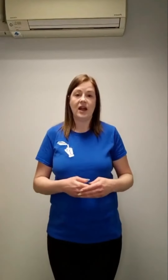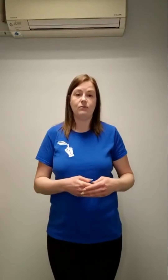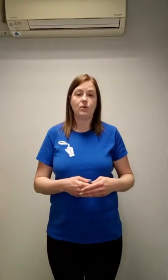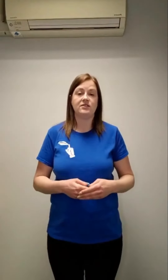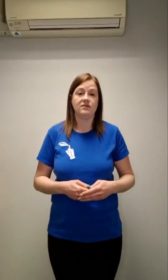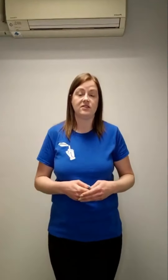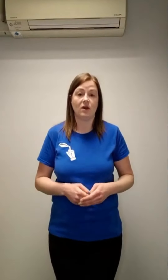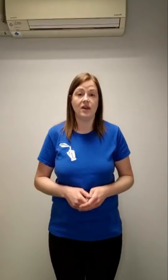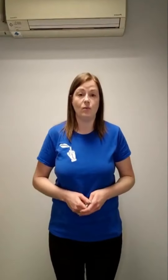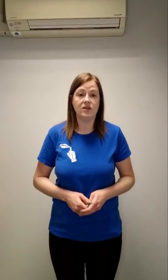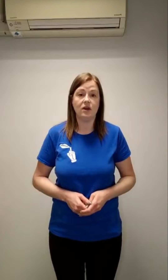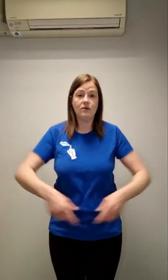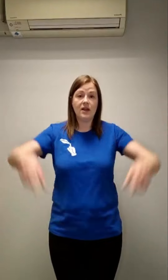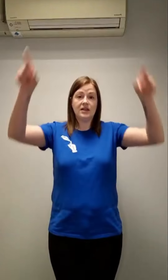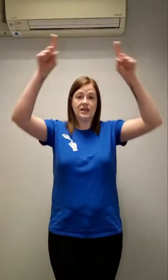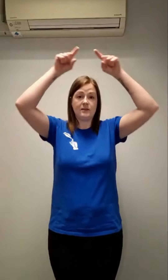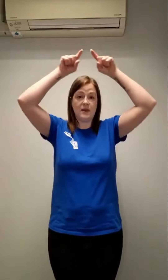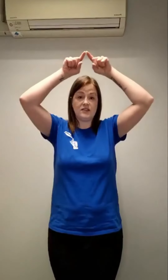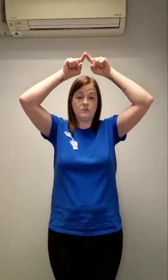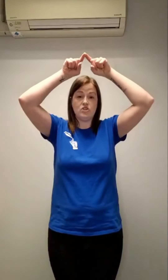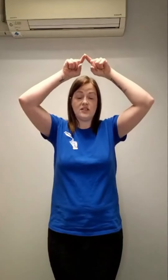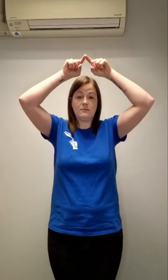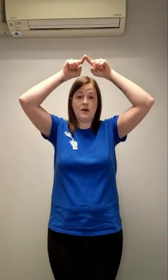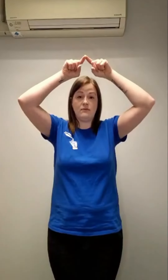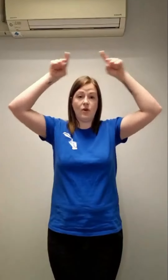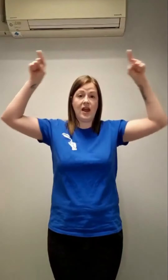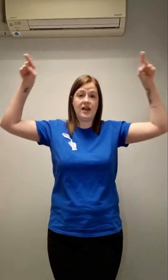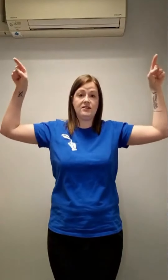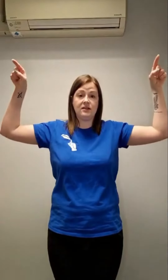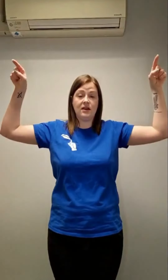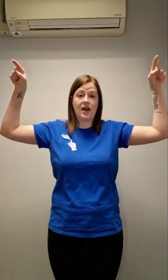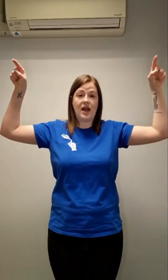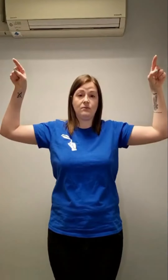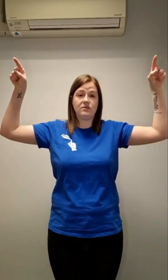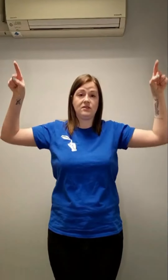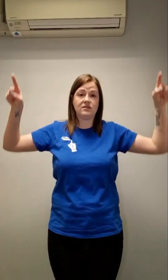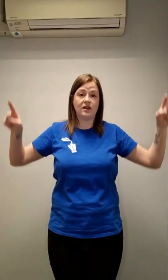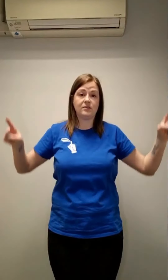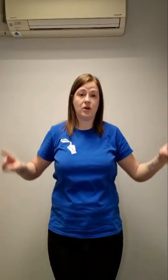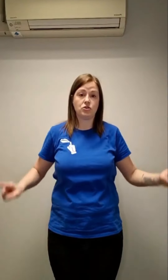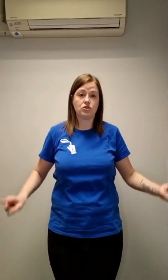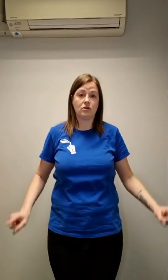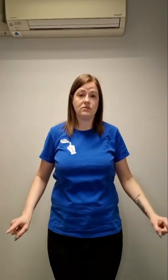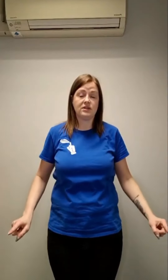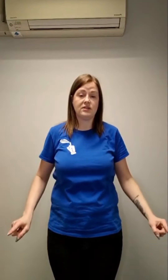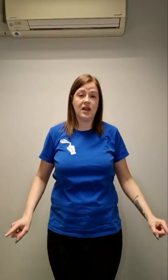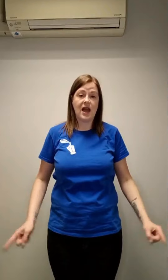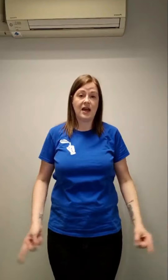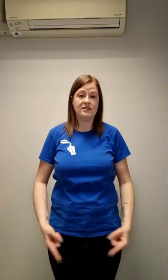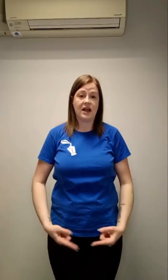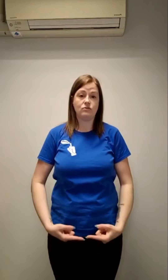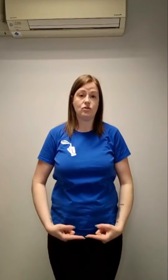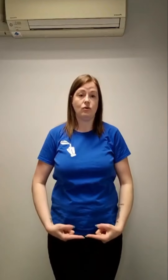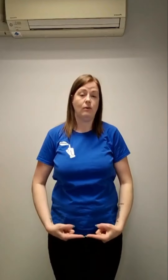what is known as a signing window. It takes place from just above your head, out to the sides past your shoulders, and down to your